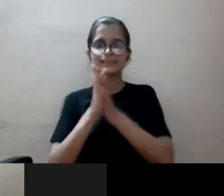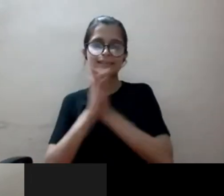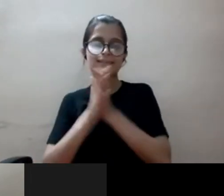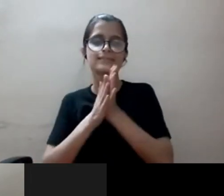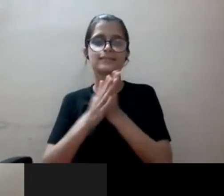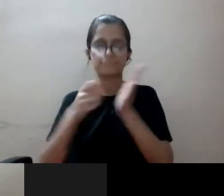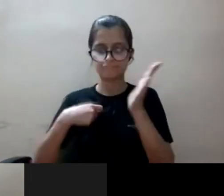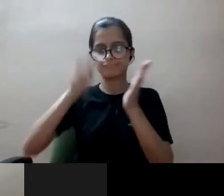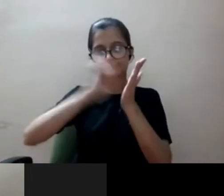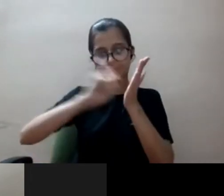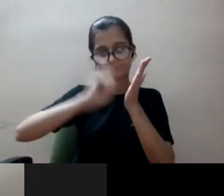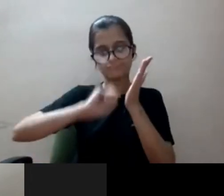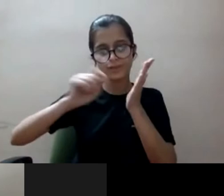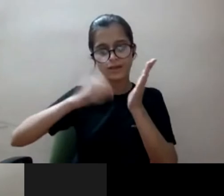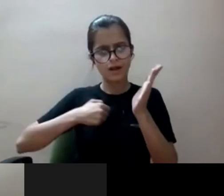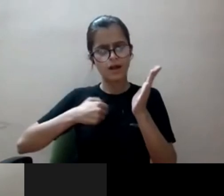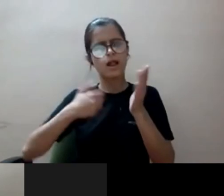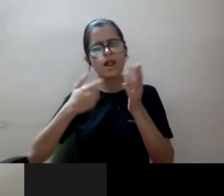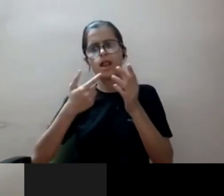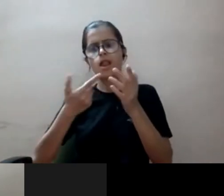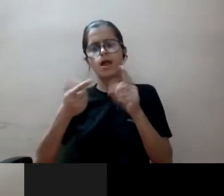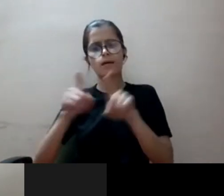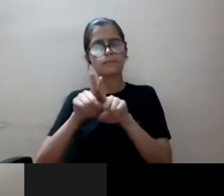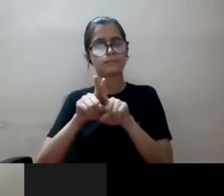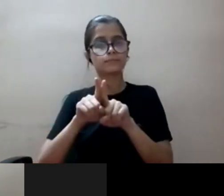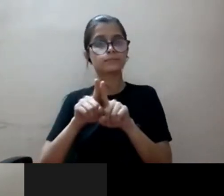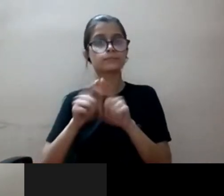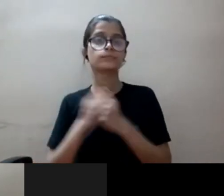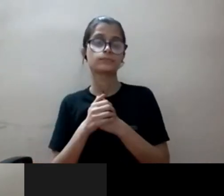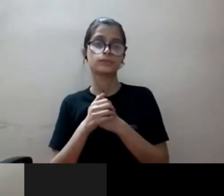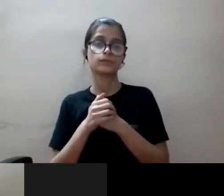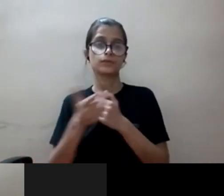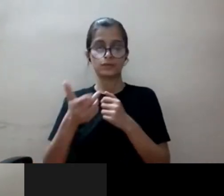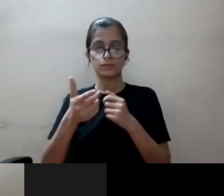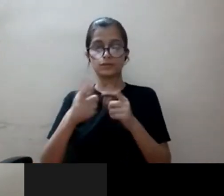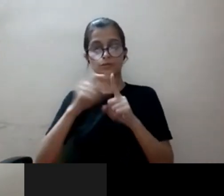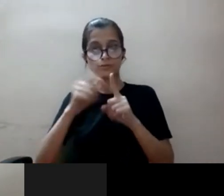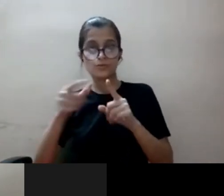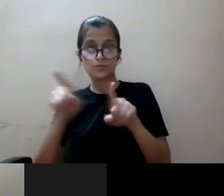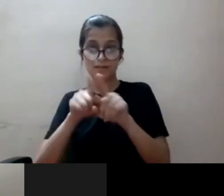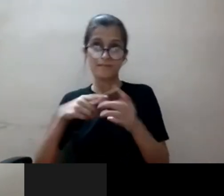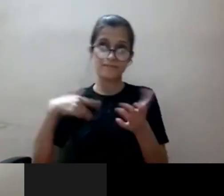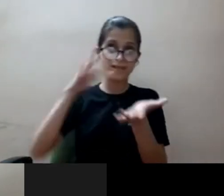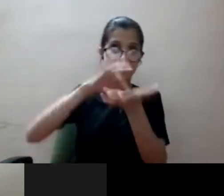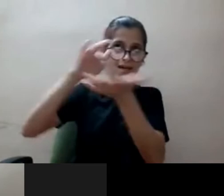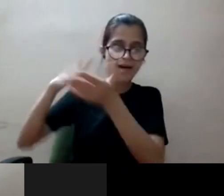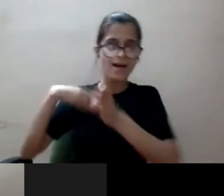what that might be like, or you know, what it could be like to be there. So